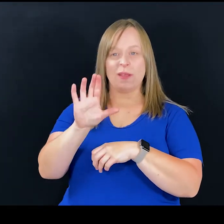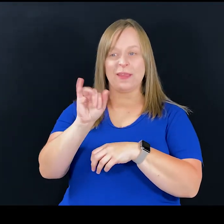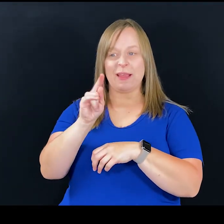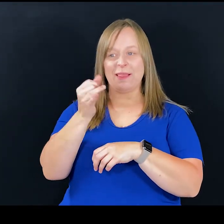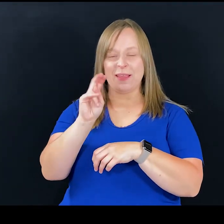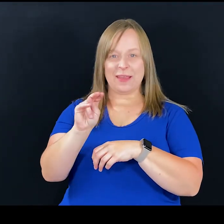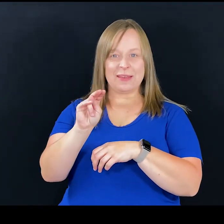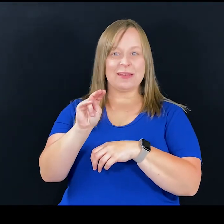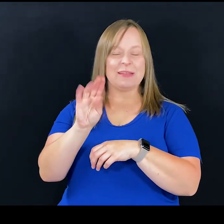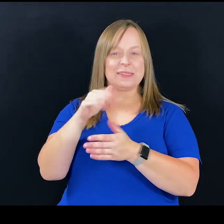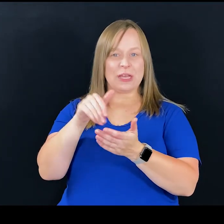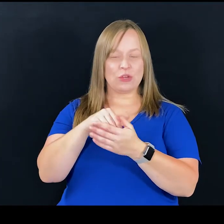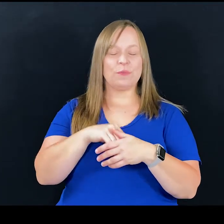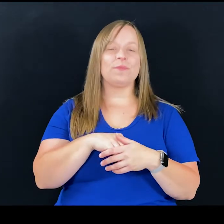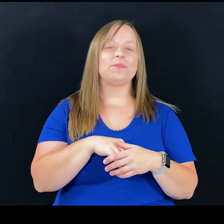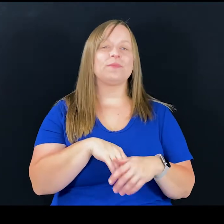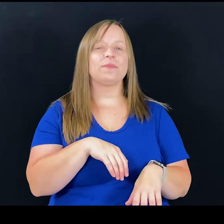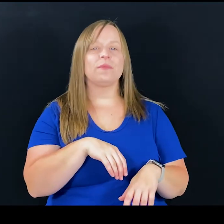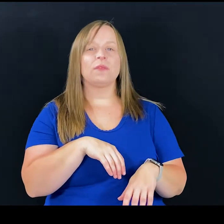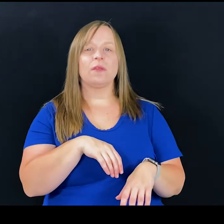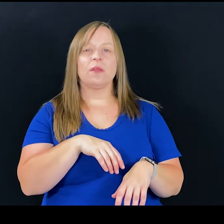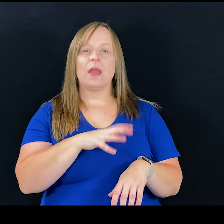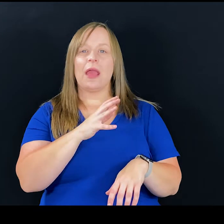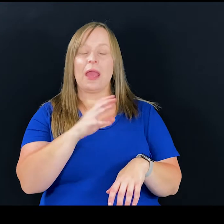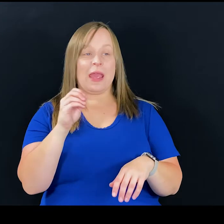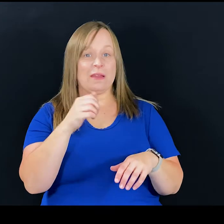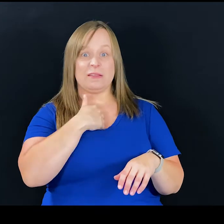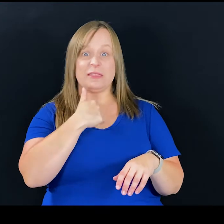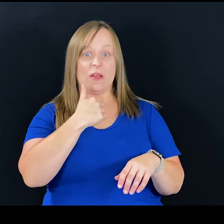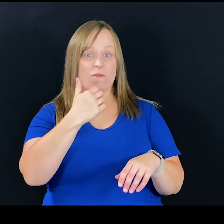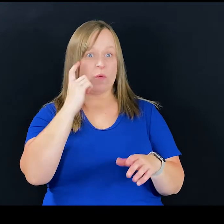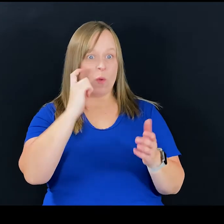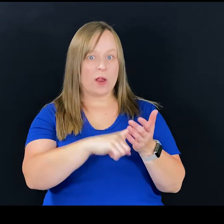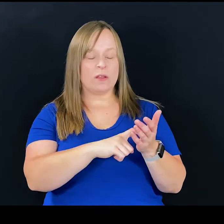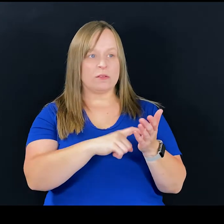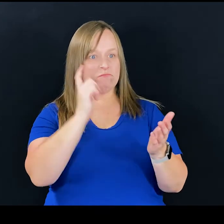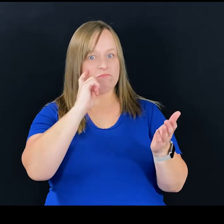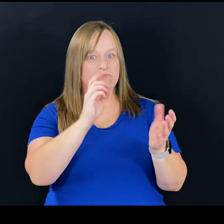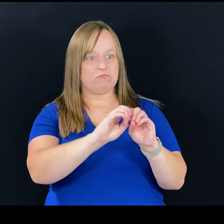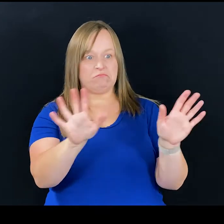HMV Clinton Center and Dollar Tree. One of the main things that stands out to me is self-awareness.